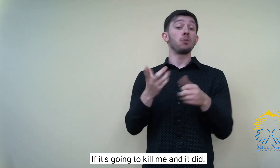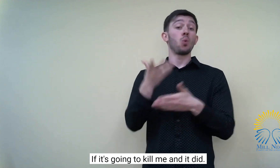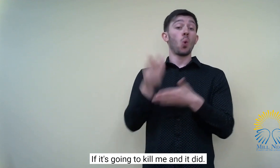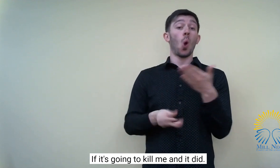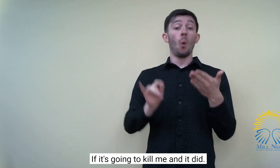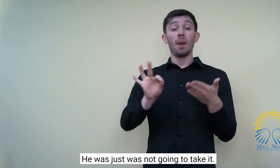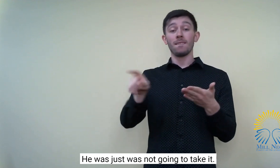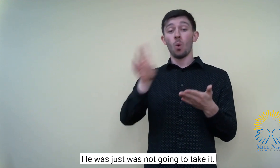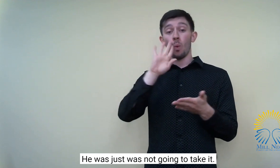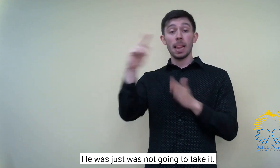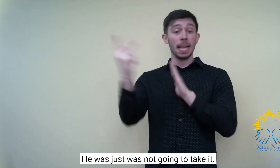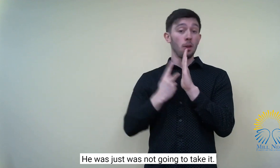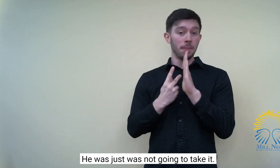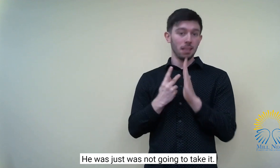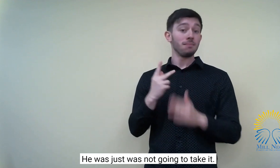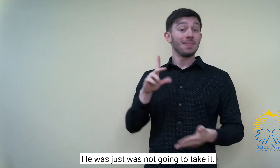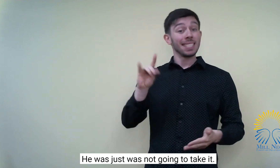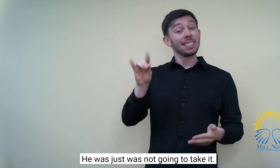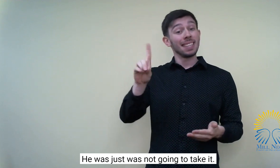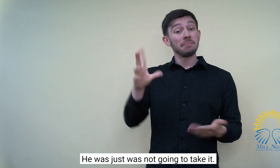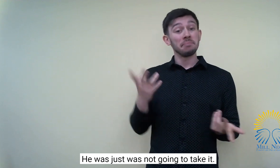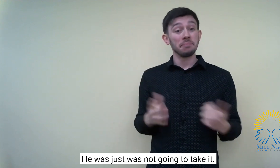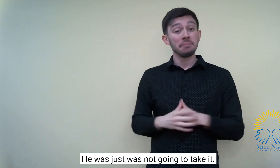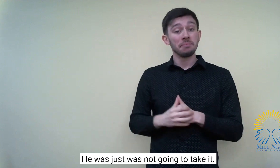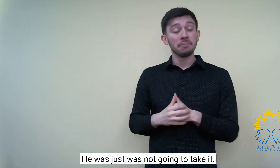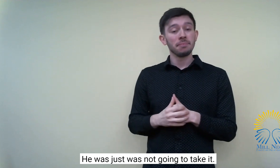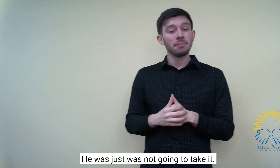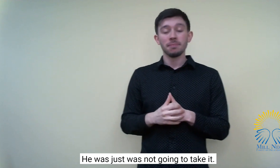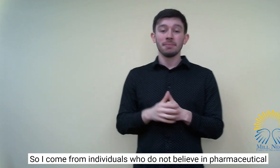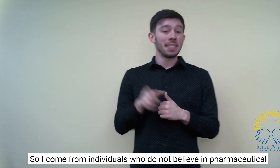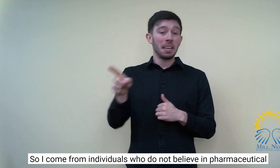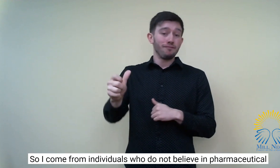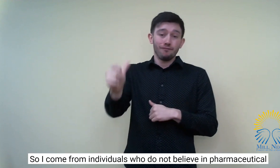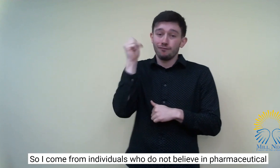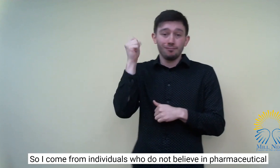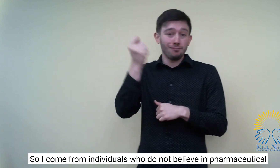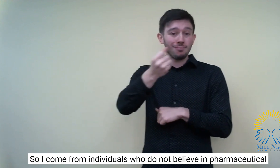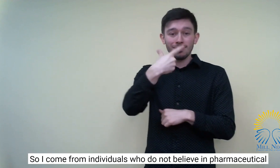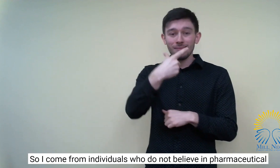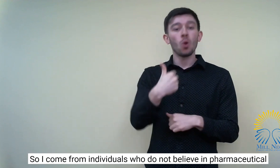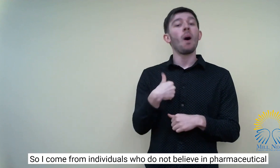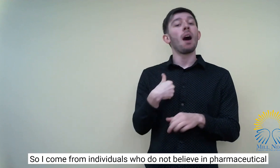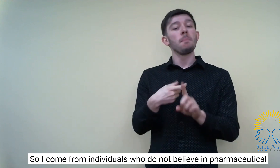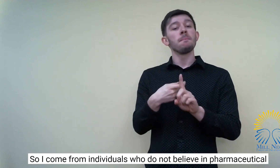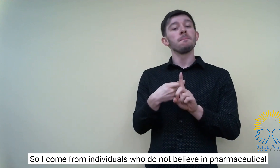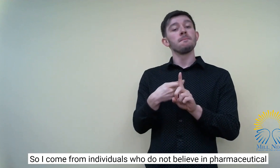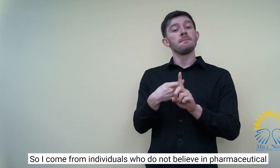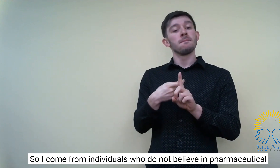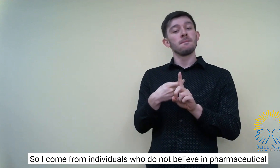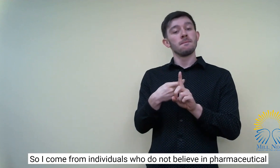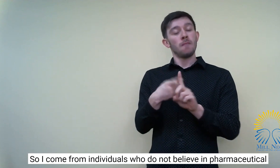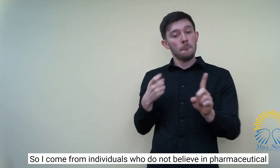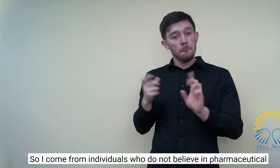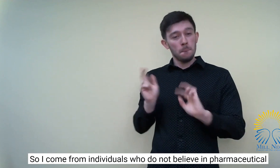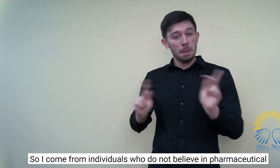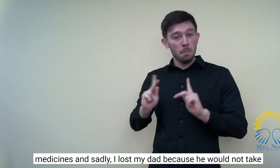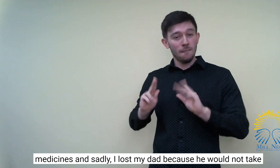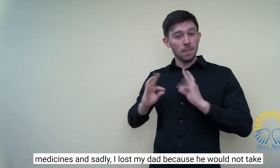And it did. Just was not going to take it. So I come from individuals who do not believe in pharmaceutical